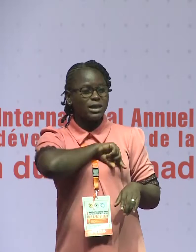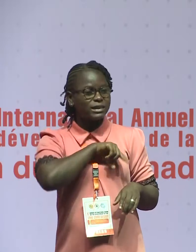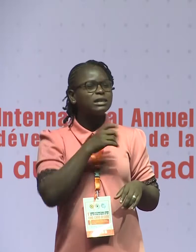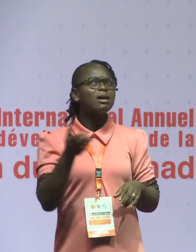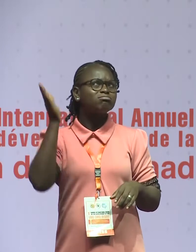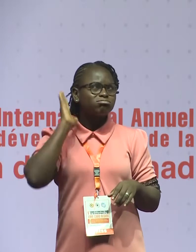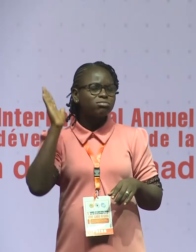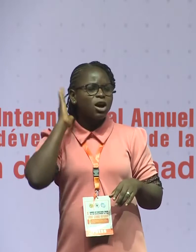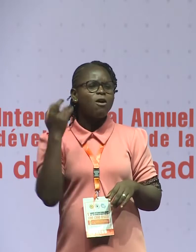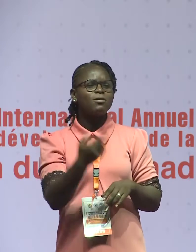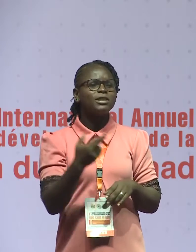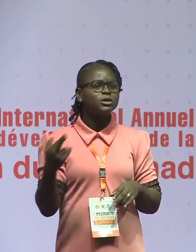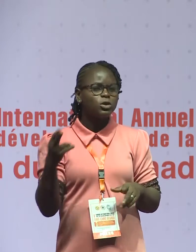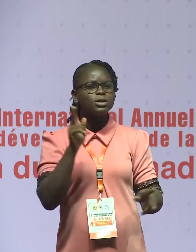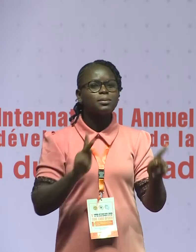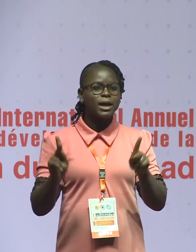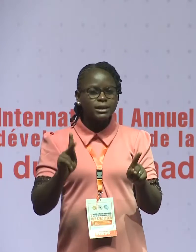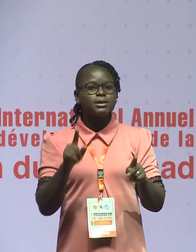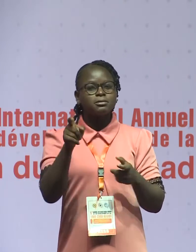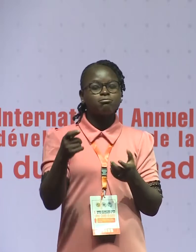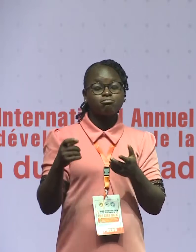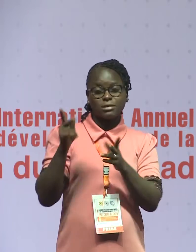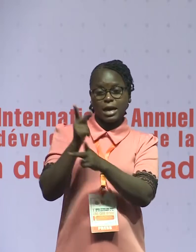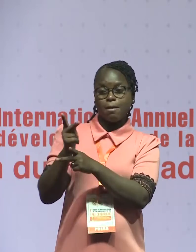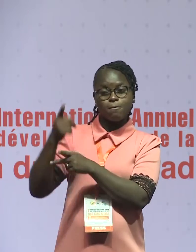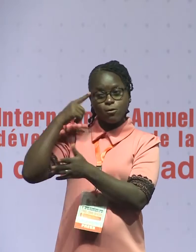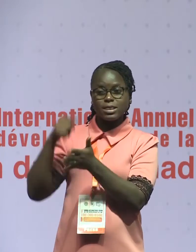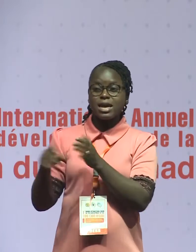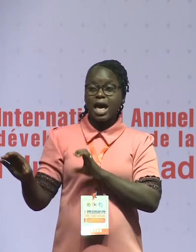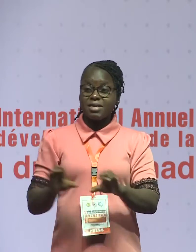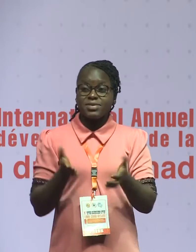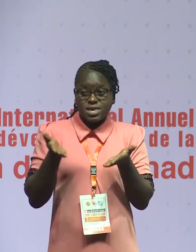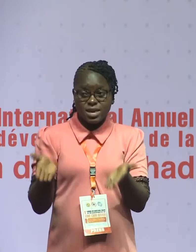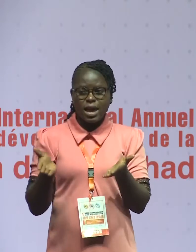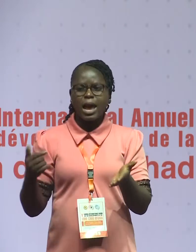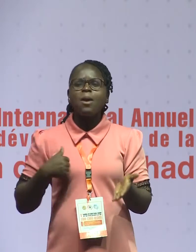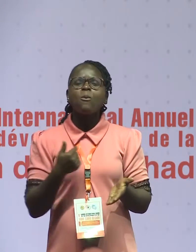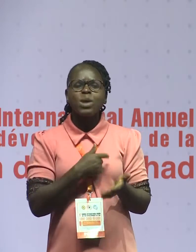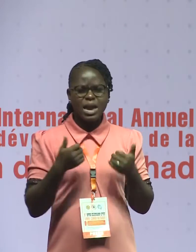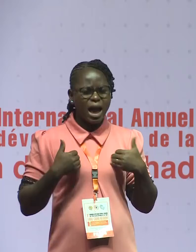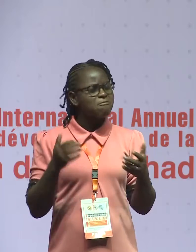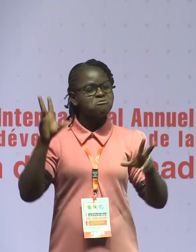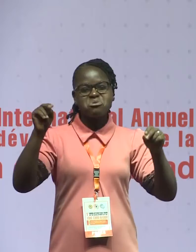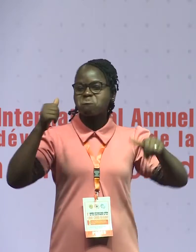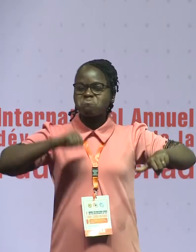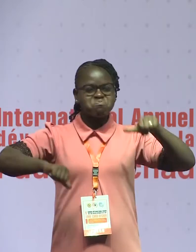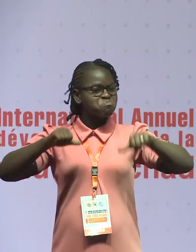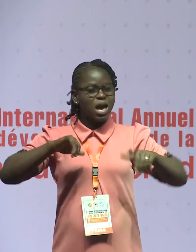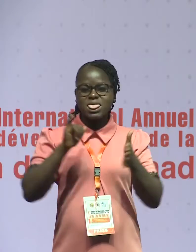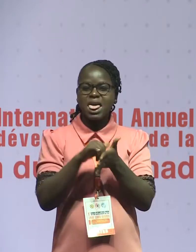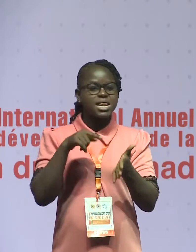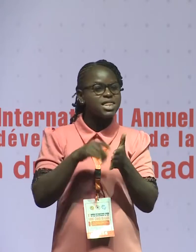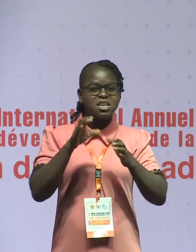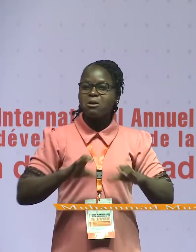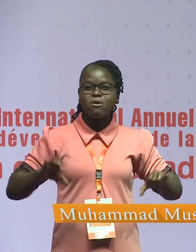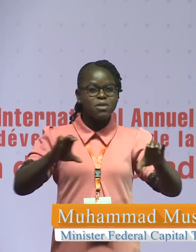of the resource persons earmarked for this activity here, we have no doubt that this conference will